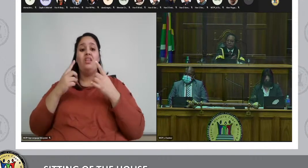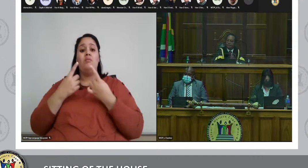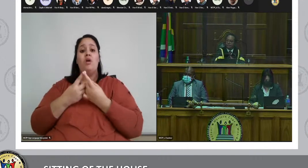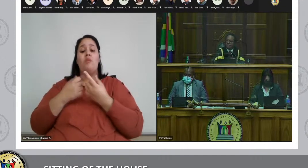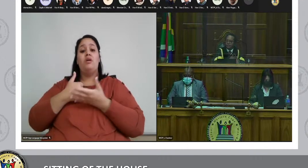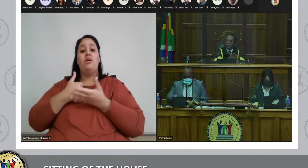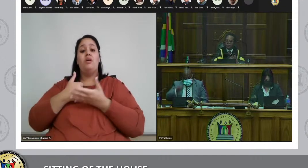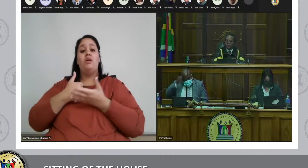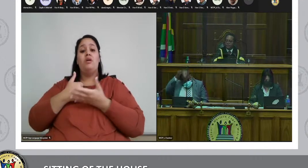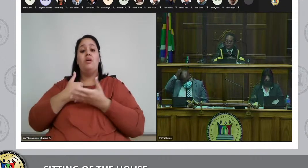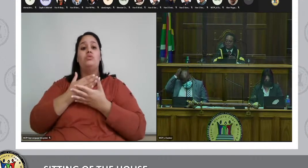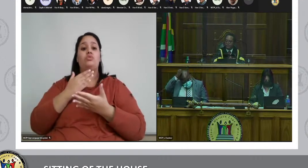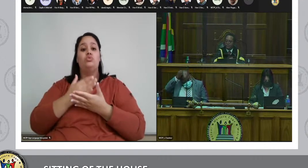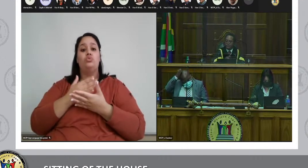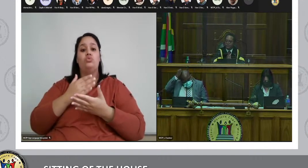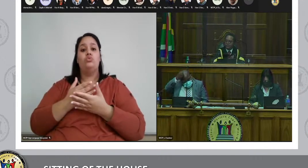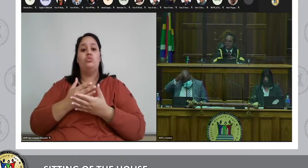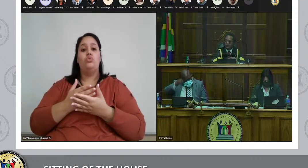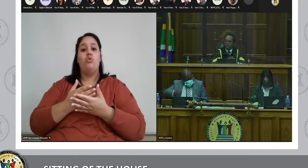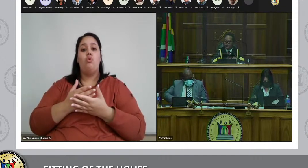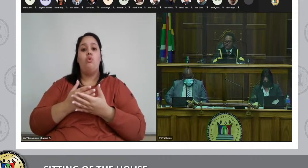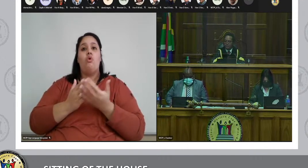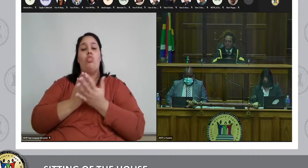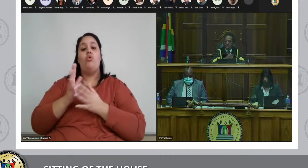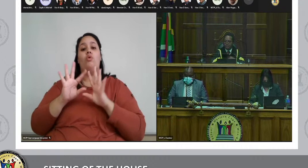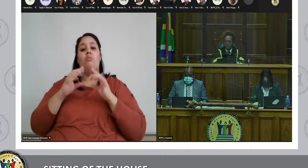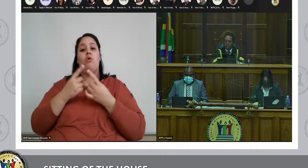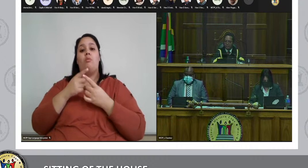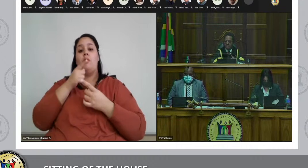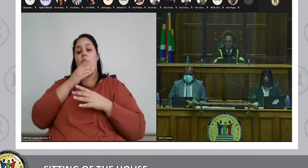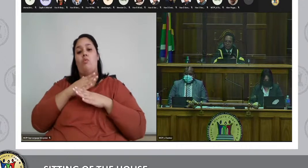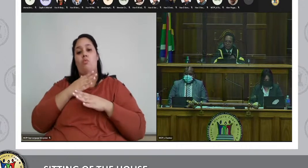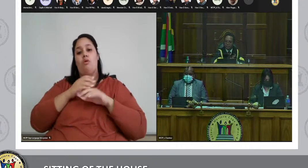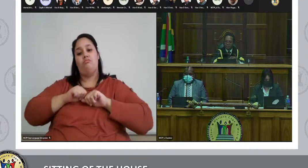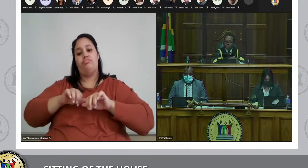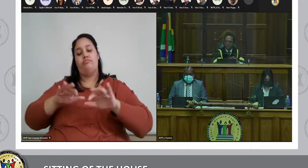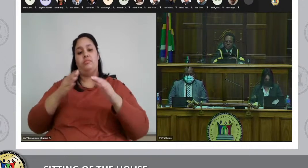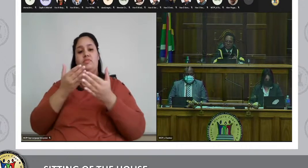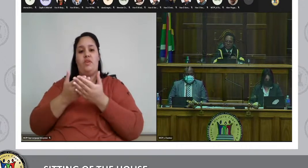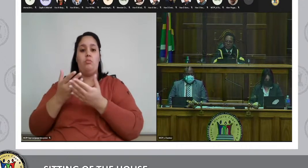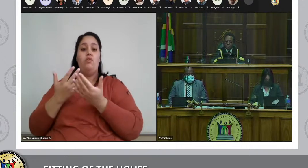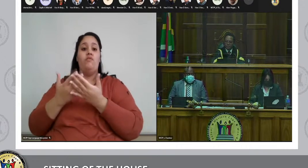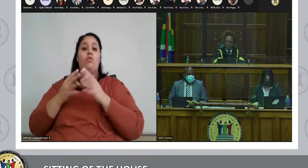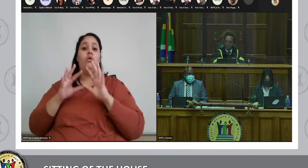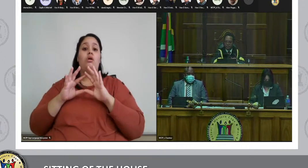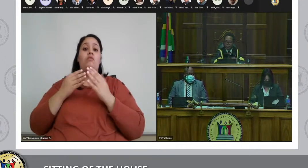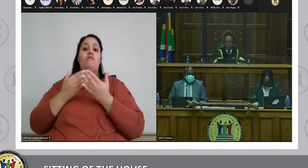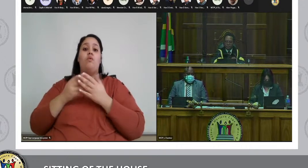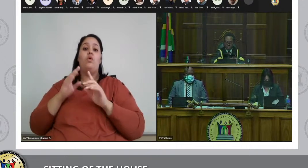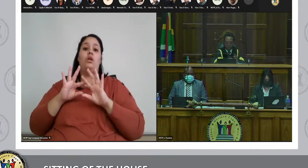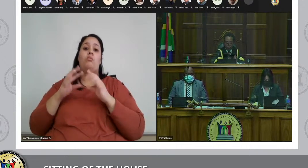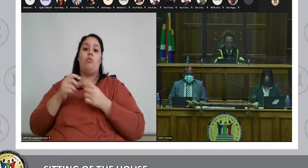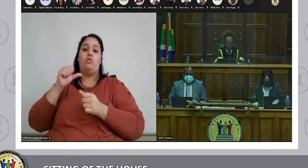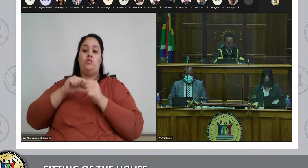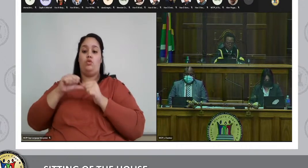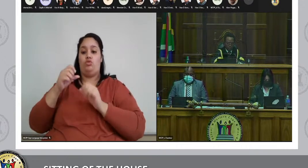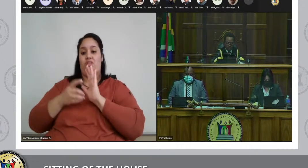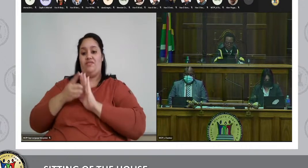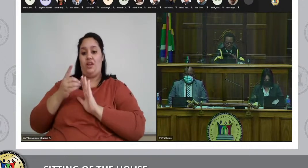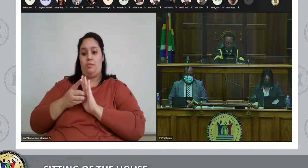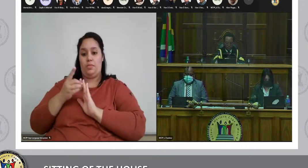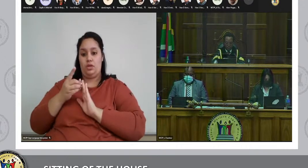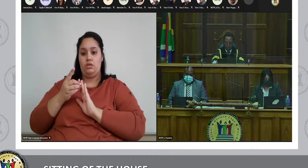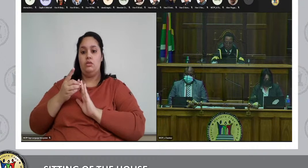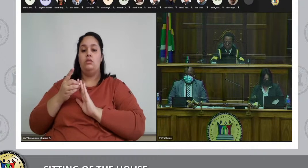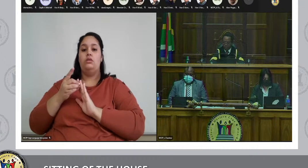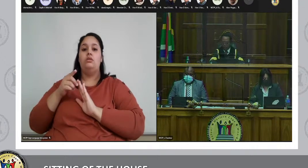properties available through the National Department of Public Works and Infrastructure across the Western Cape for the Department of Social Development to